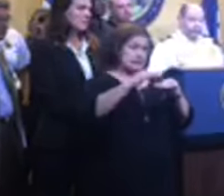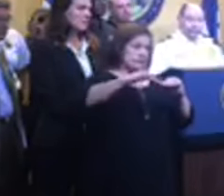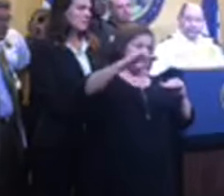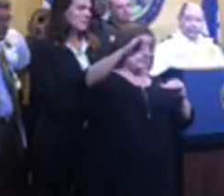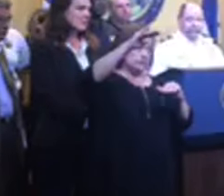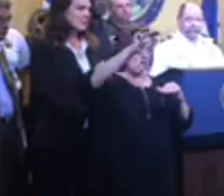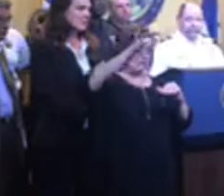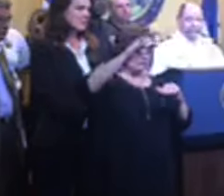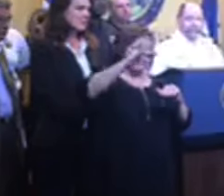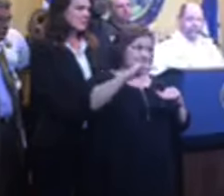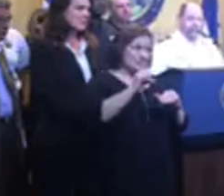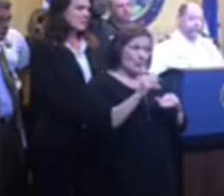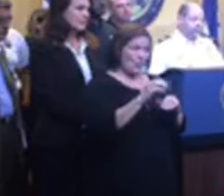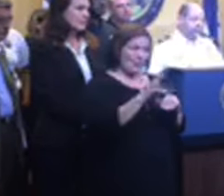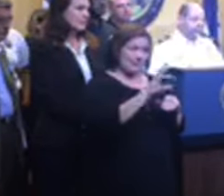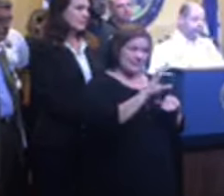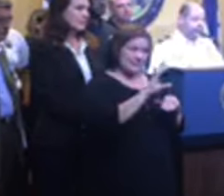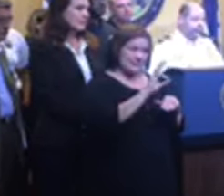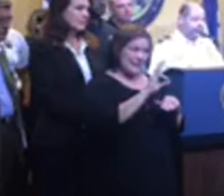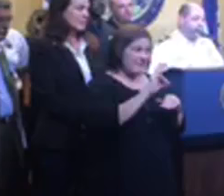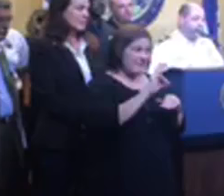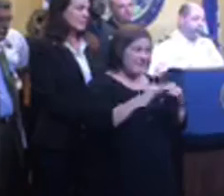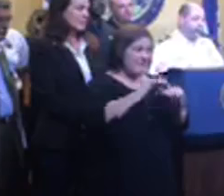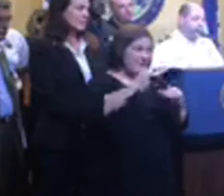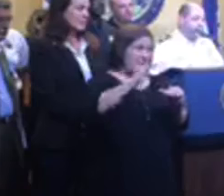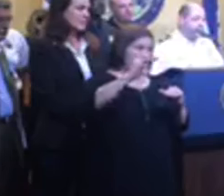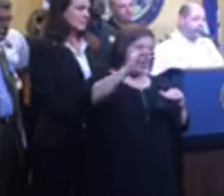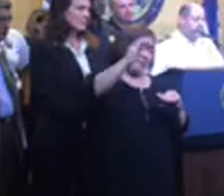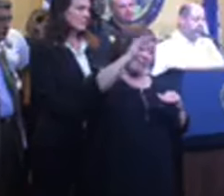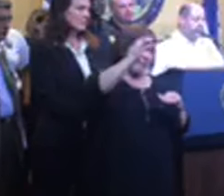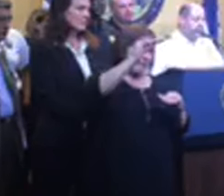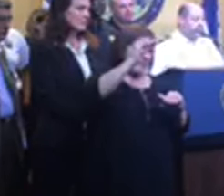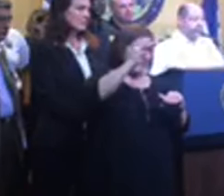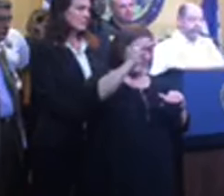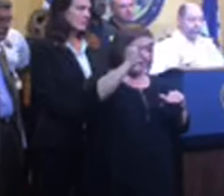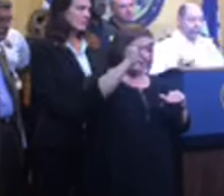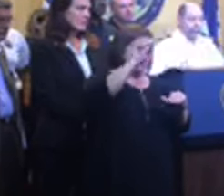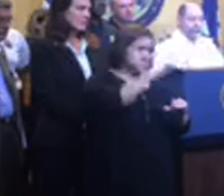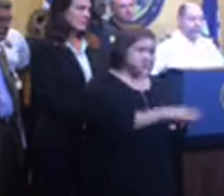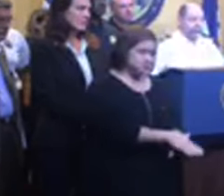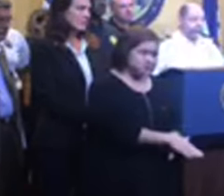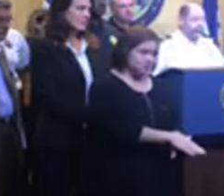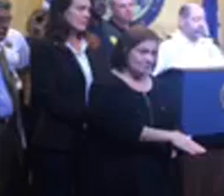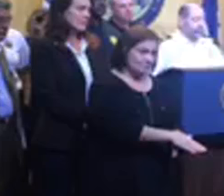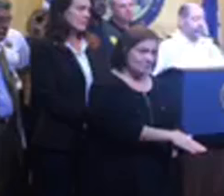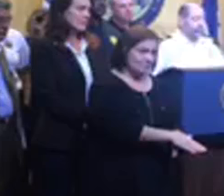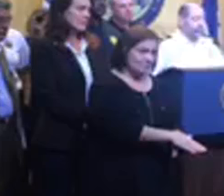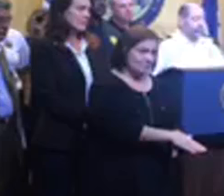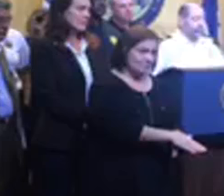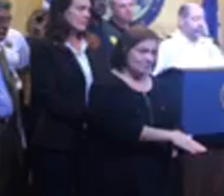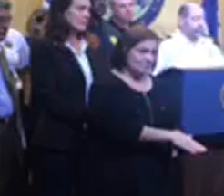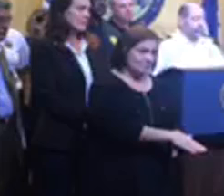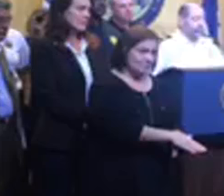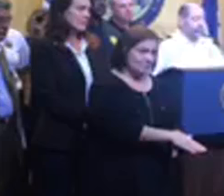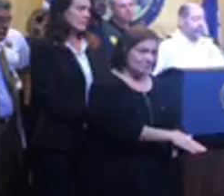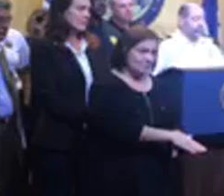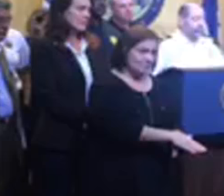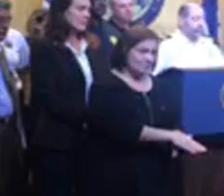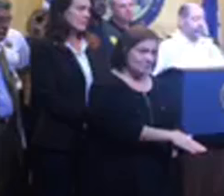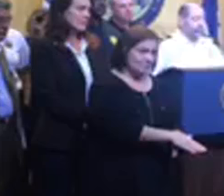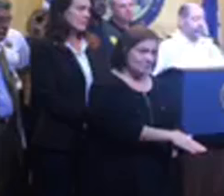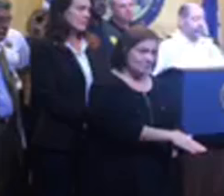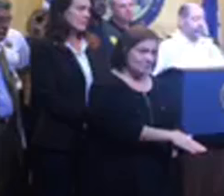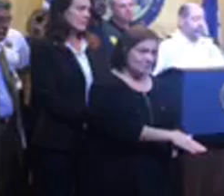So it's 7 floors are on this poor individual. And they're collapsed on, and there's just